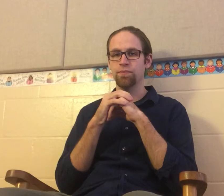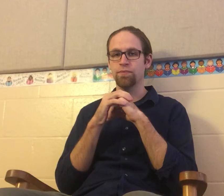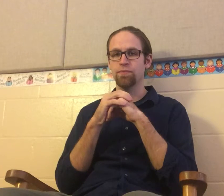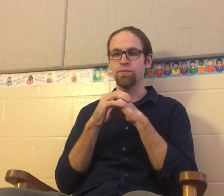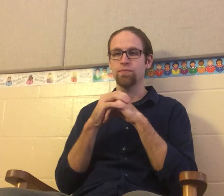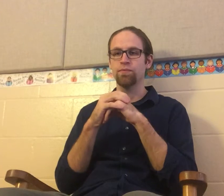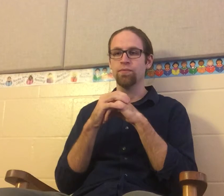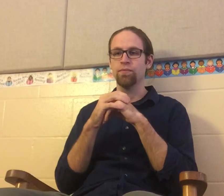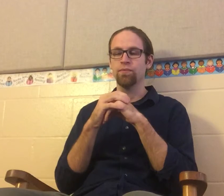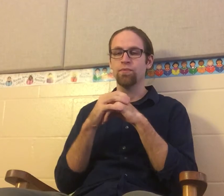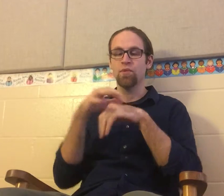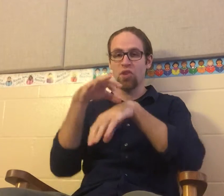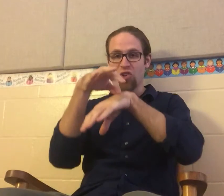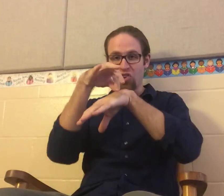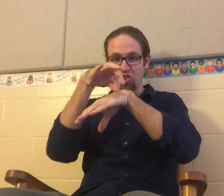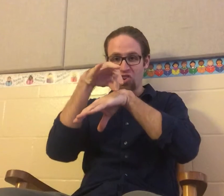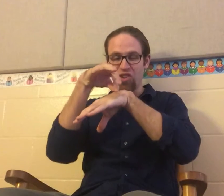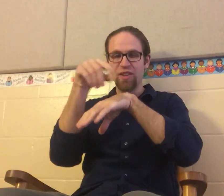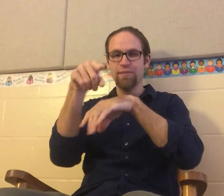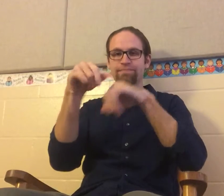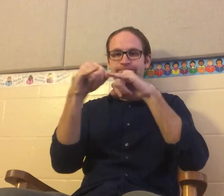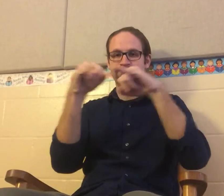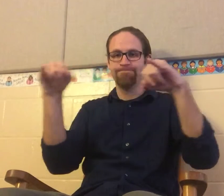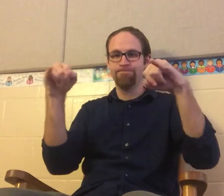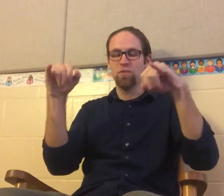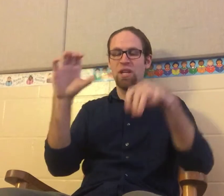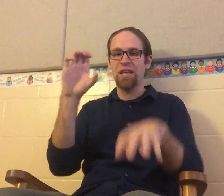Earth is divided into hemispheres, or halves.